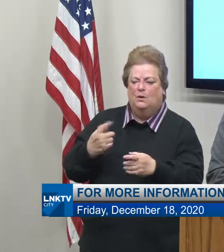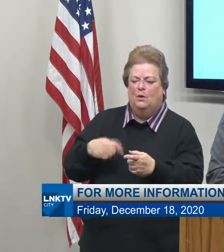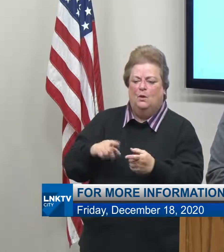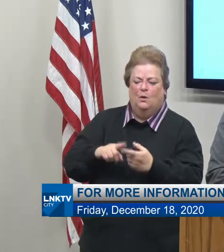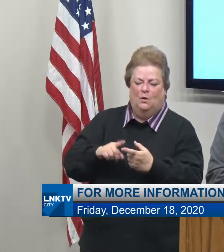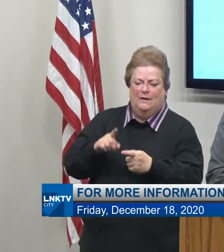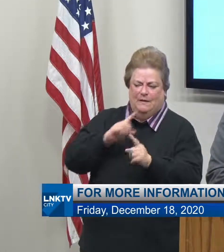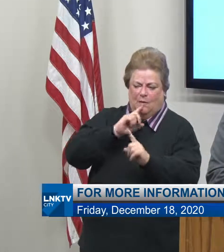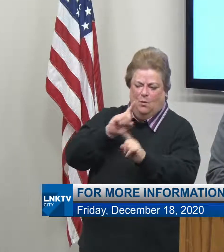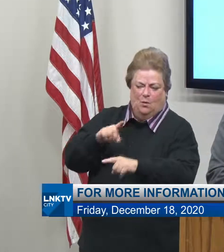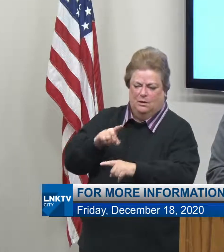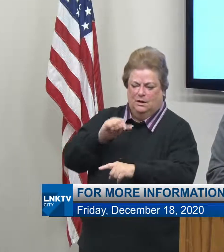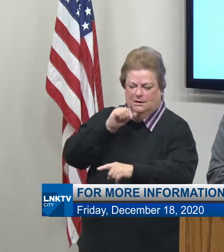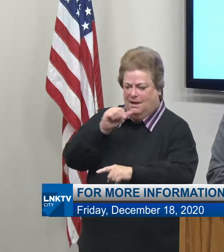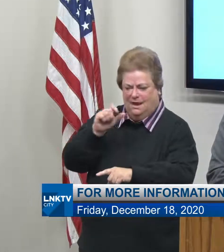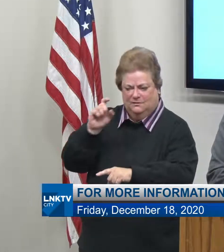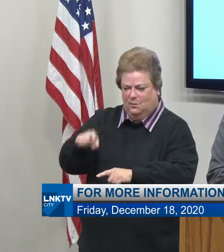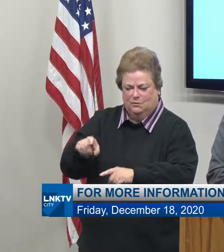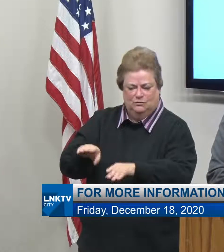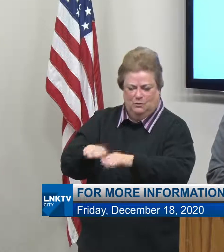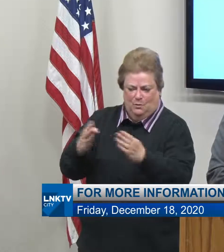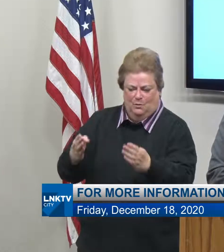ordered not to be open. So.